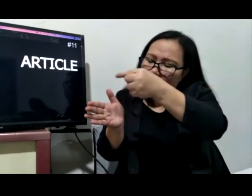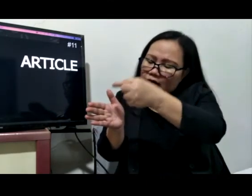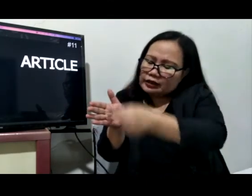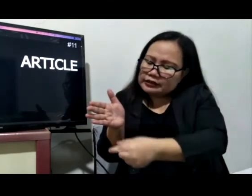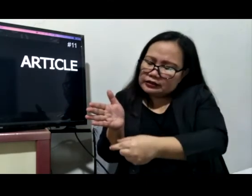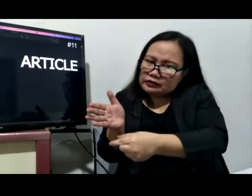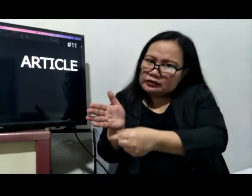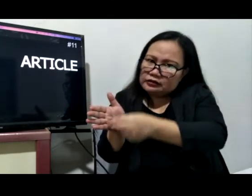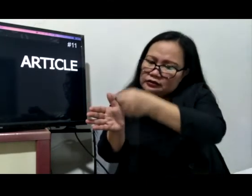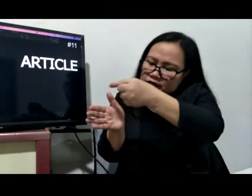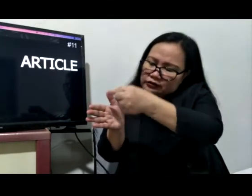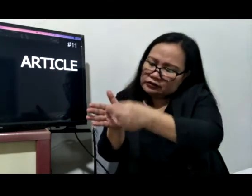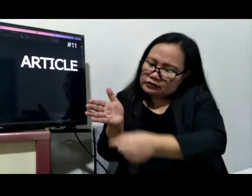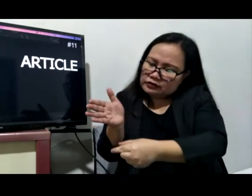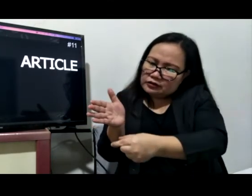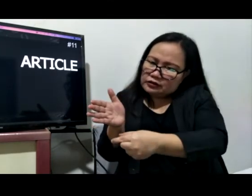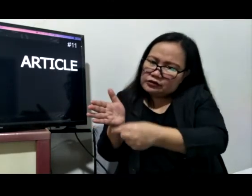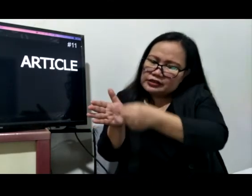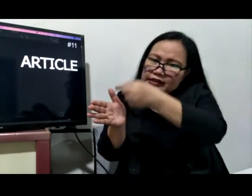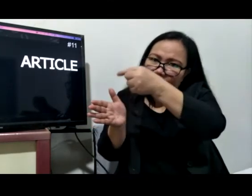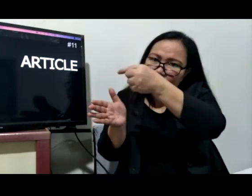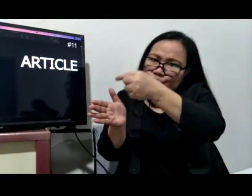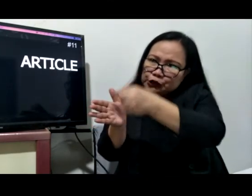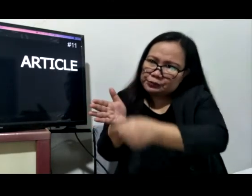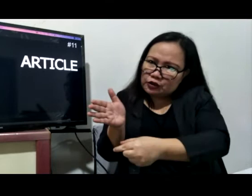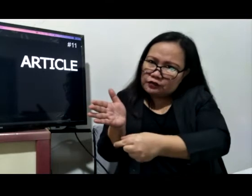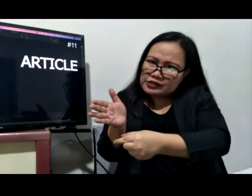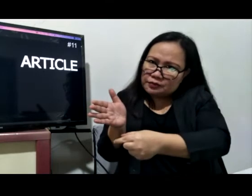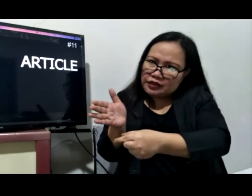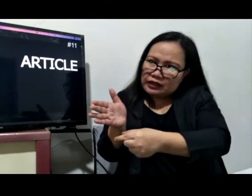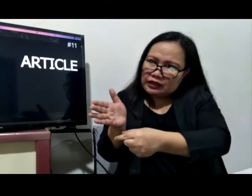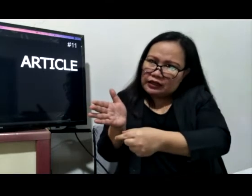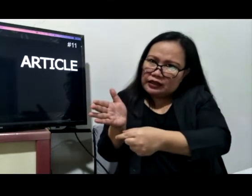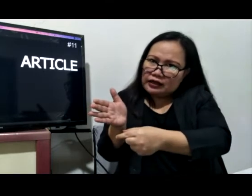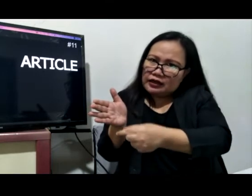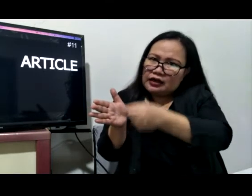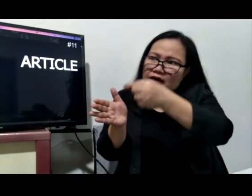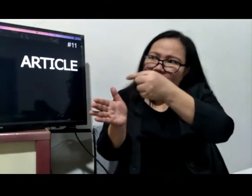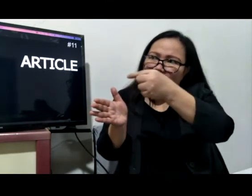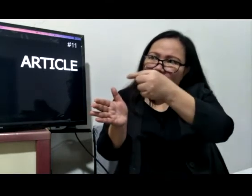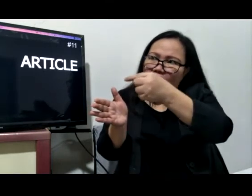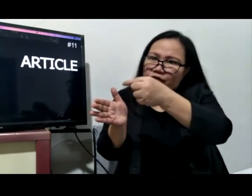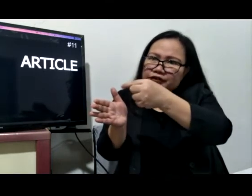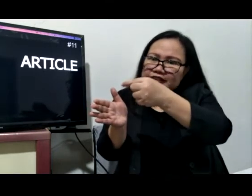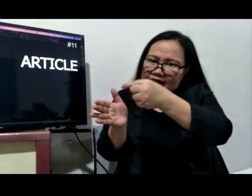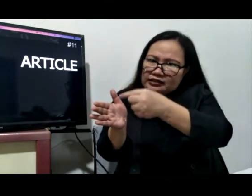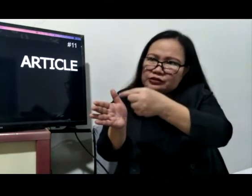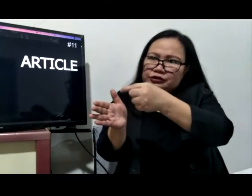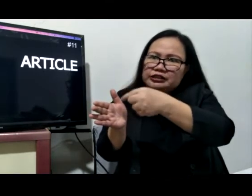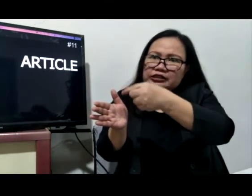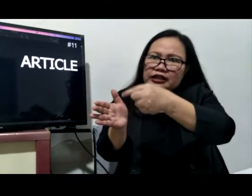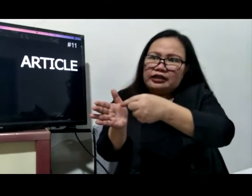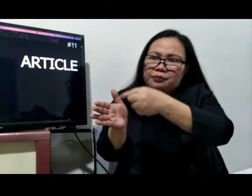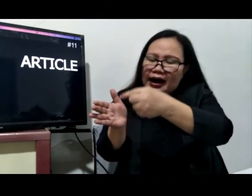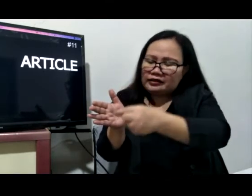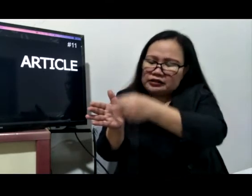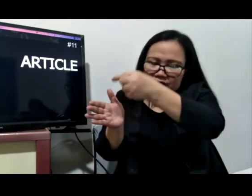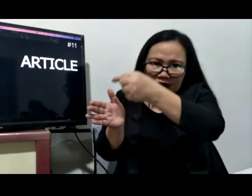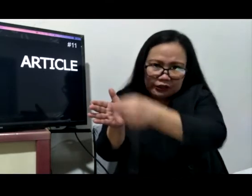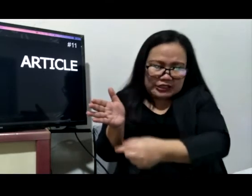article. So it's like a strip of something. of a text or a paragraph,